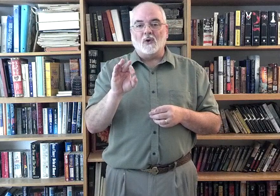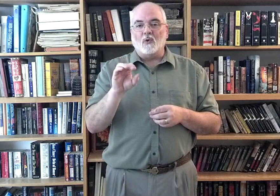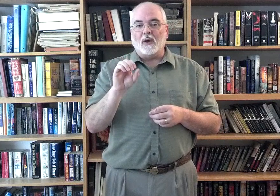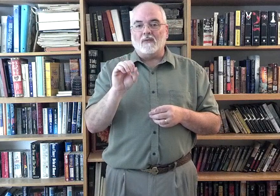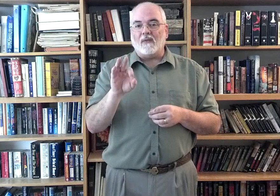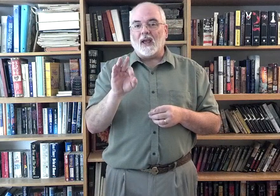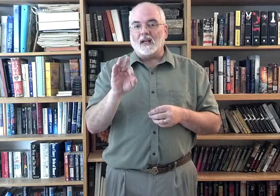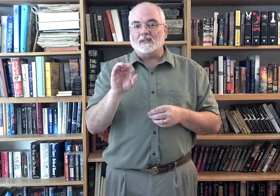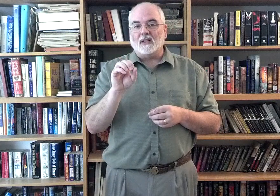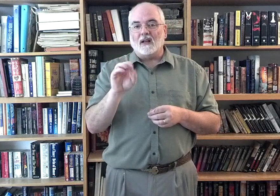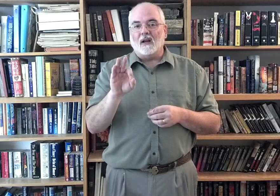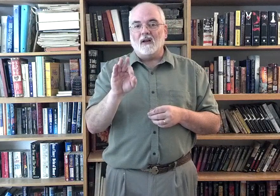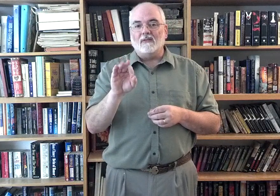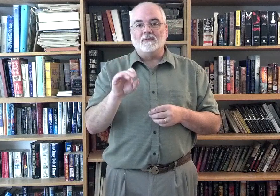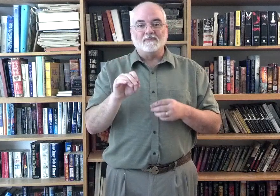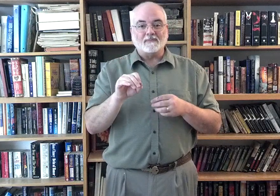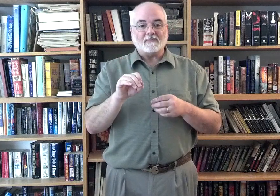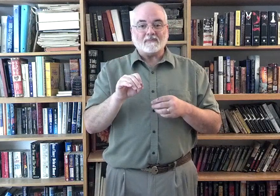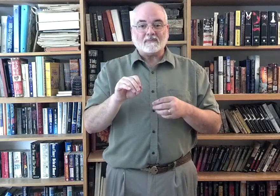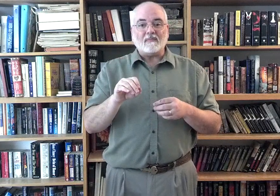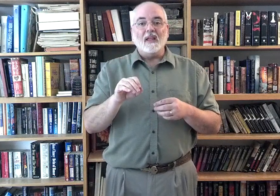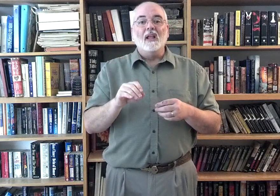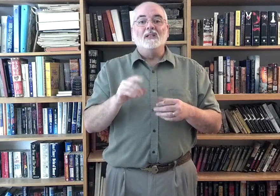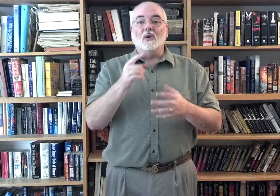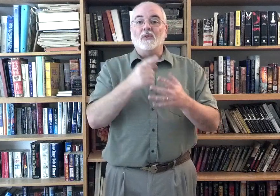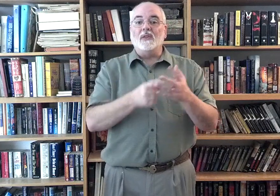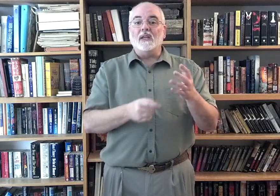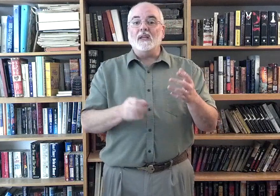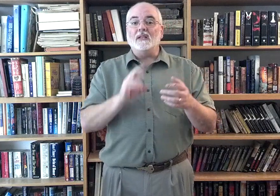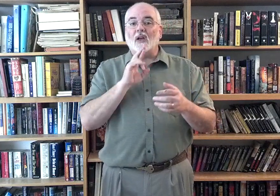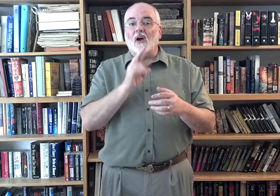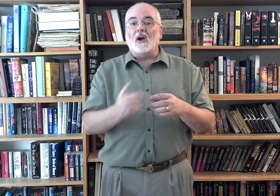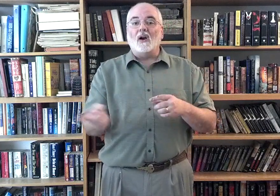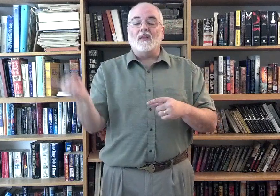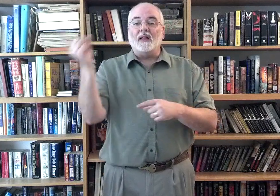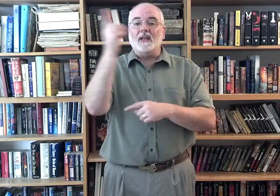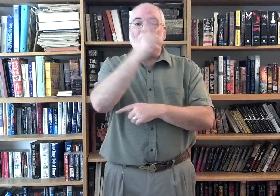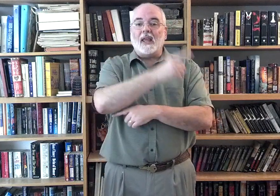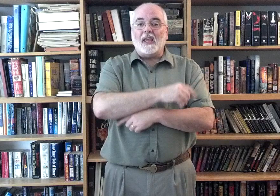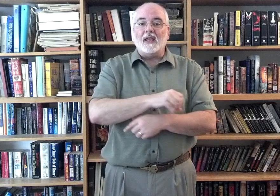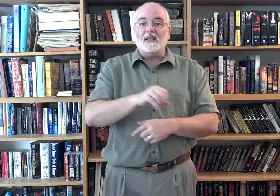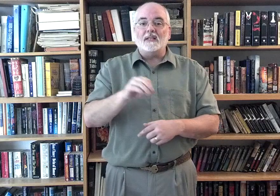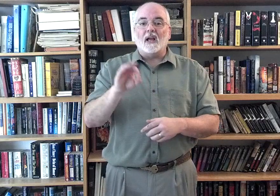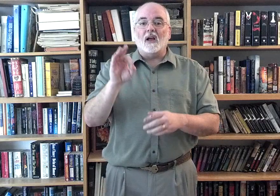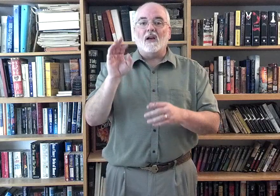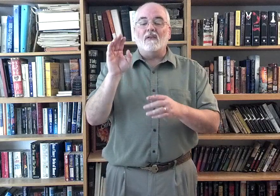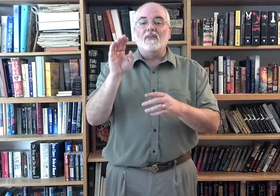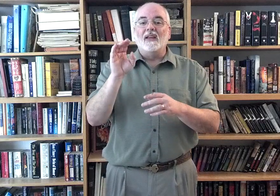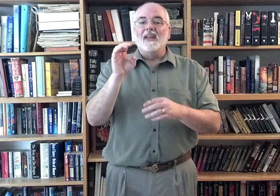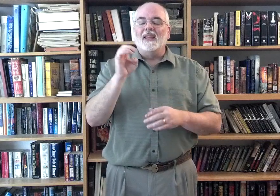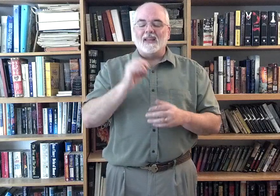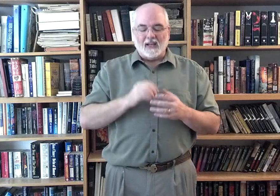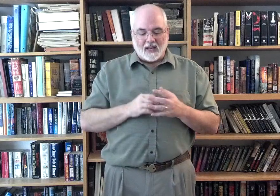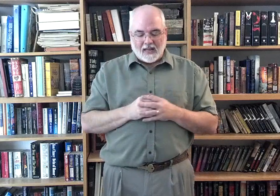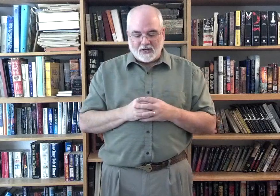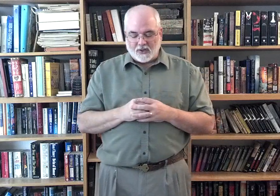quick and fast. Of. So these are the days of Elijah.